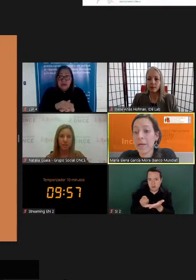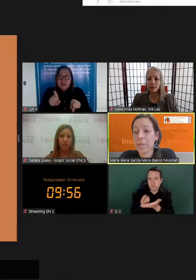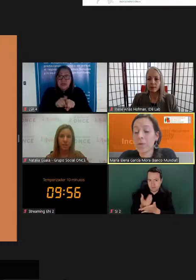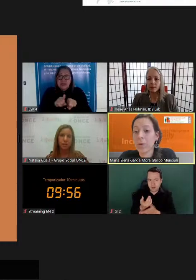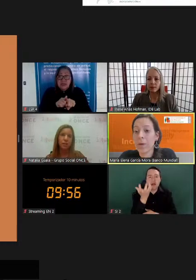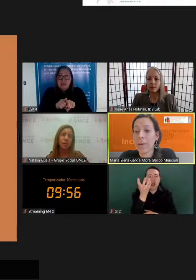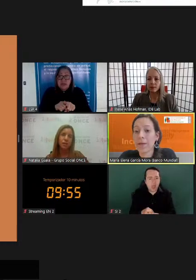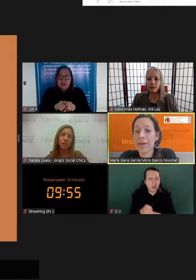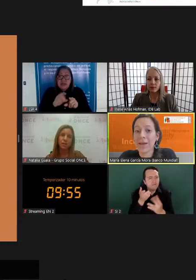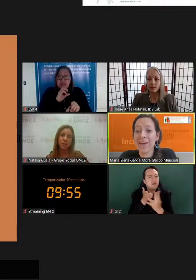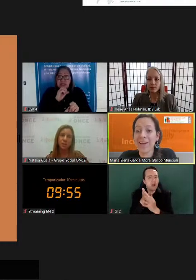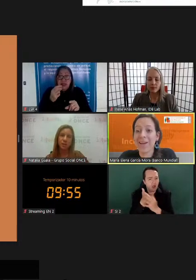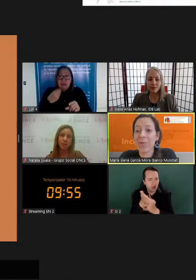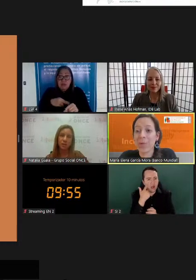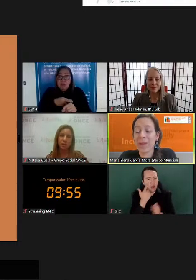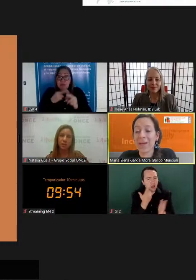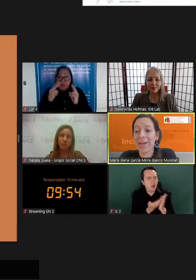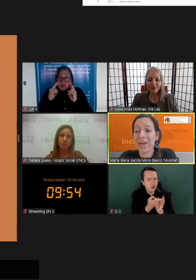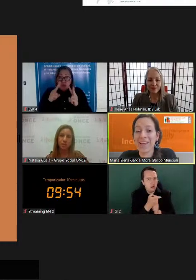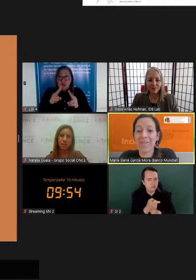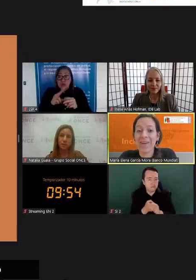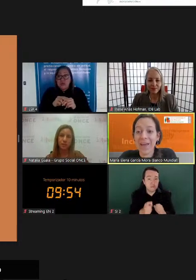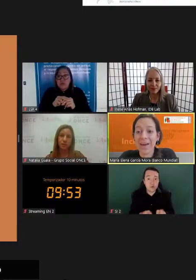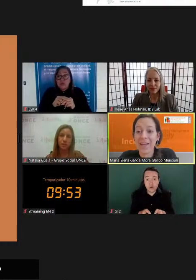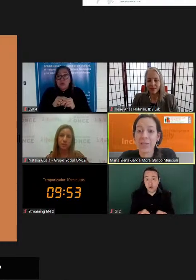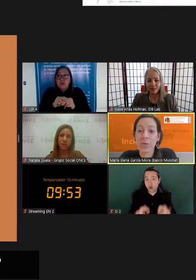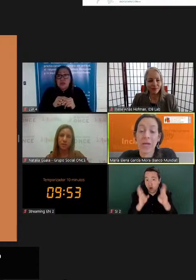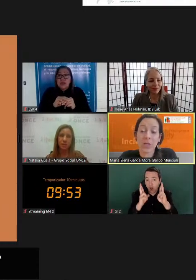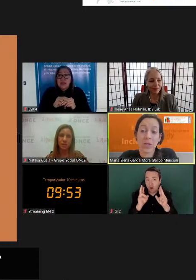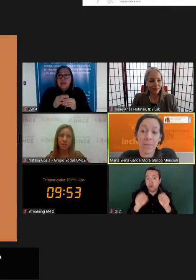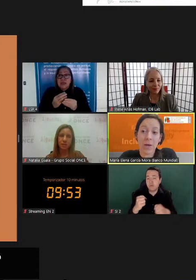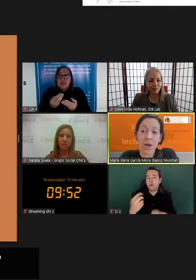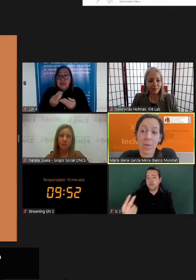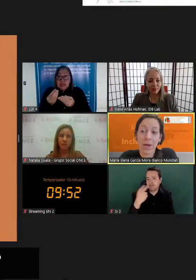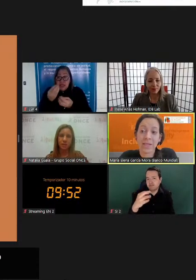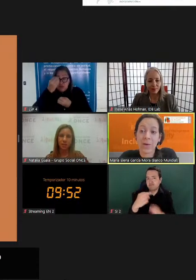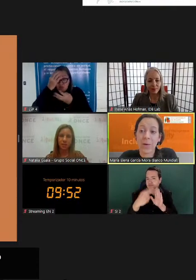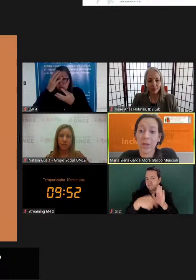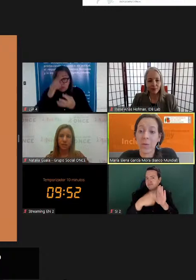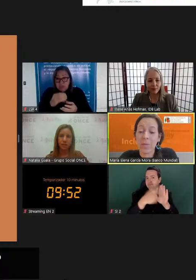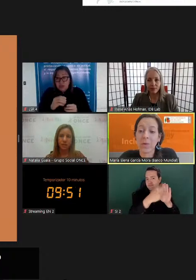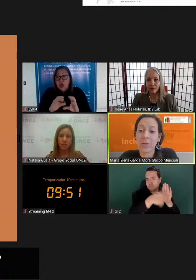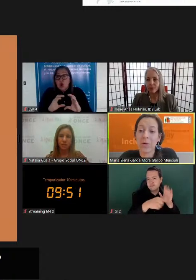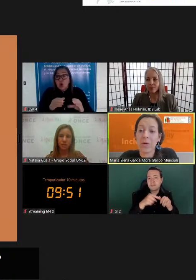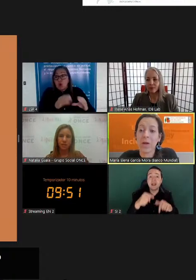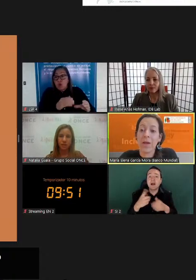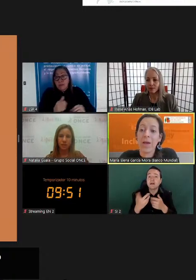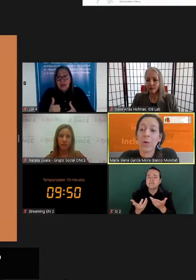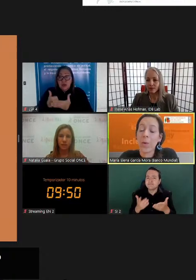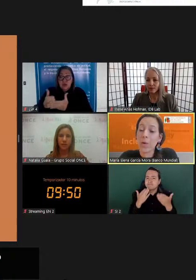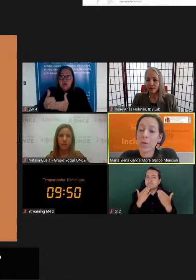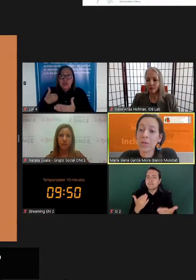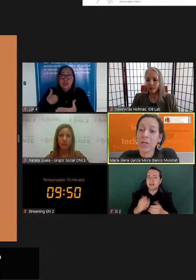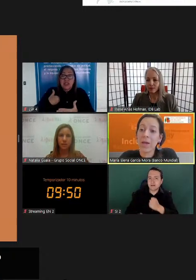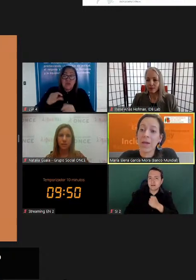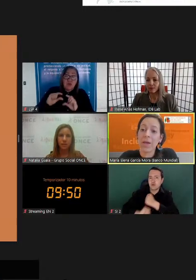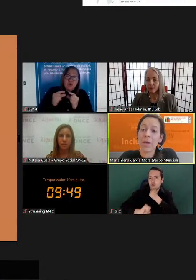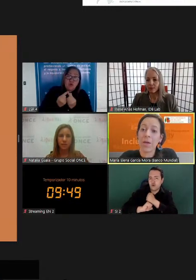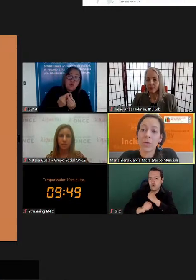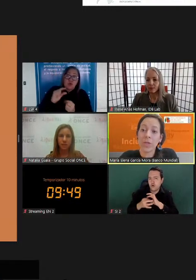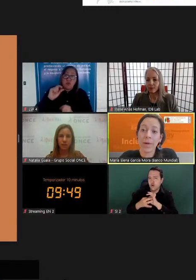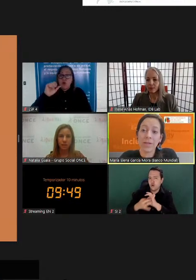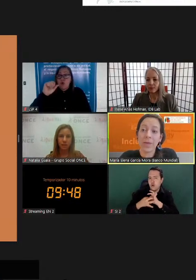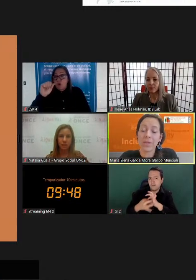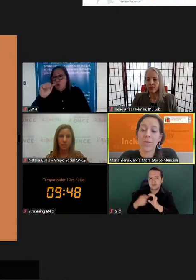accessible so we hope for you to be able to see us and this was carried out